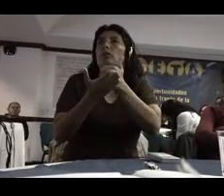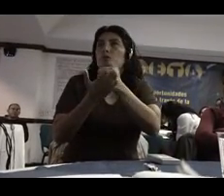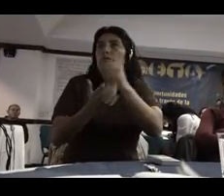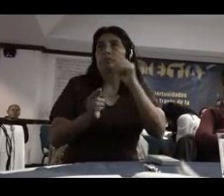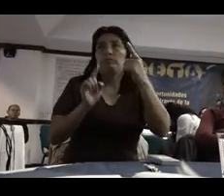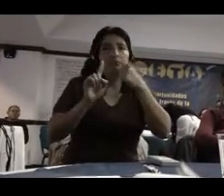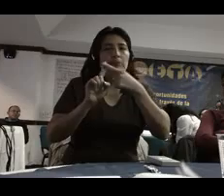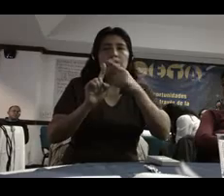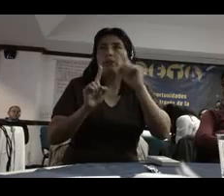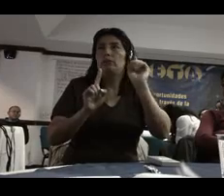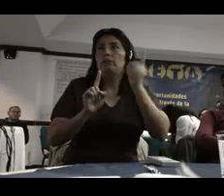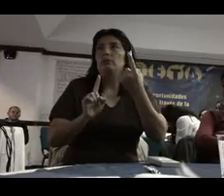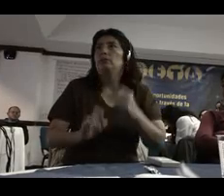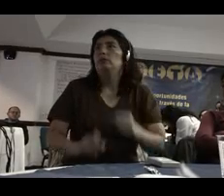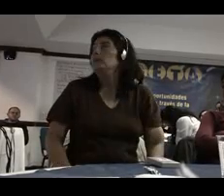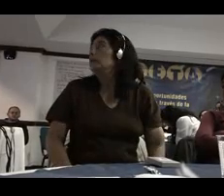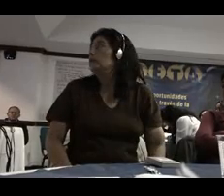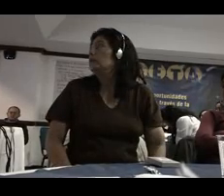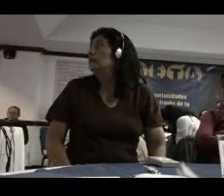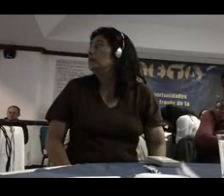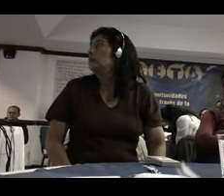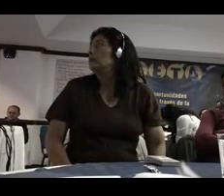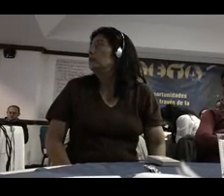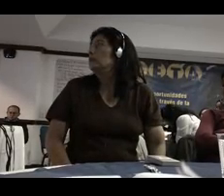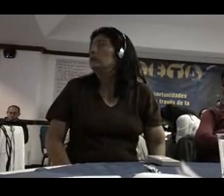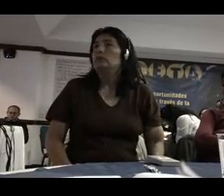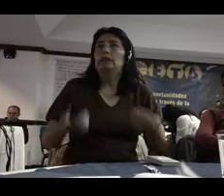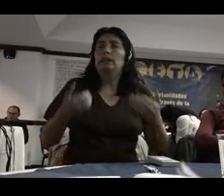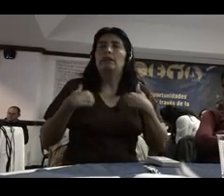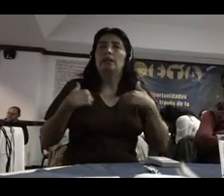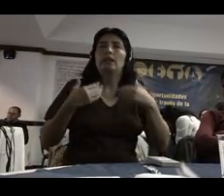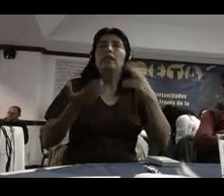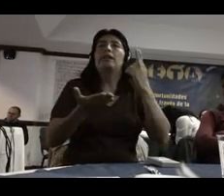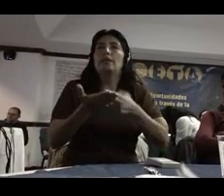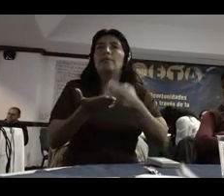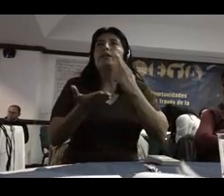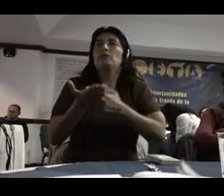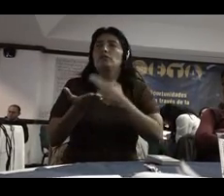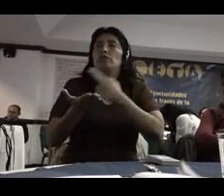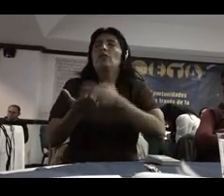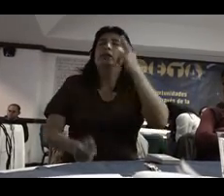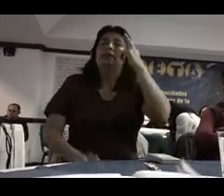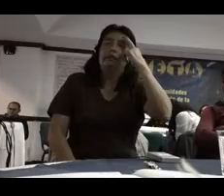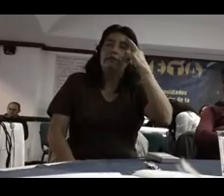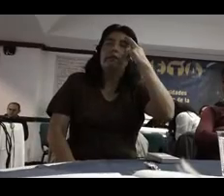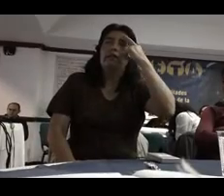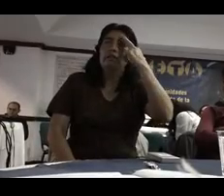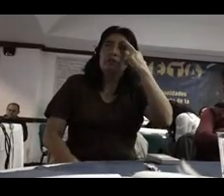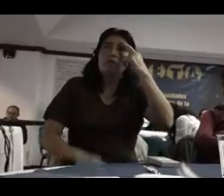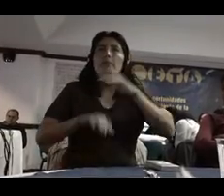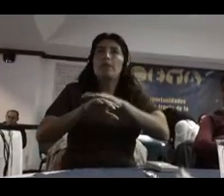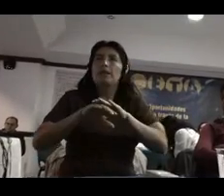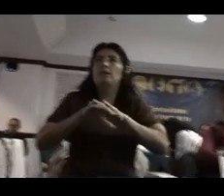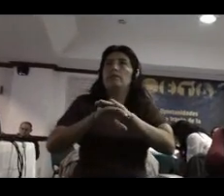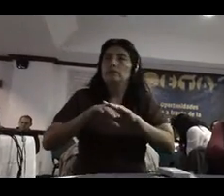always. Then you have iterations, so you have reflection, planning, and action, which is called praxis.